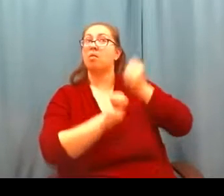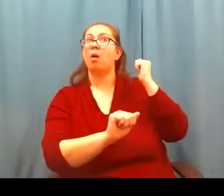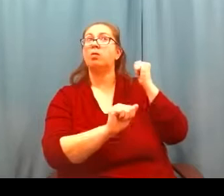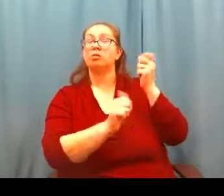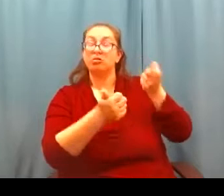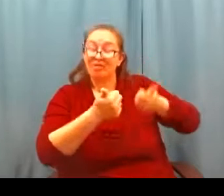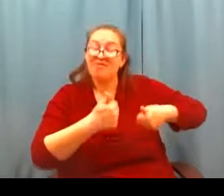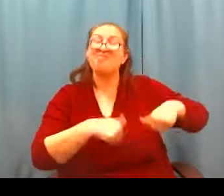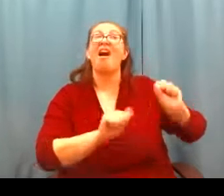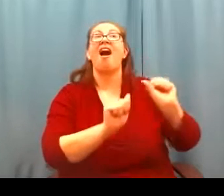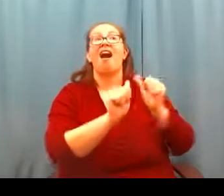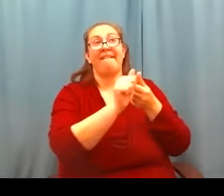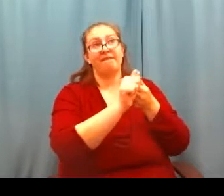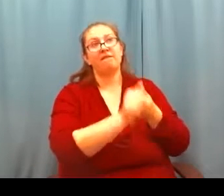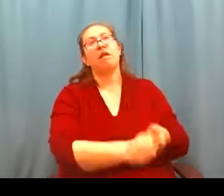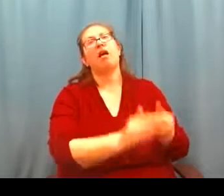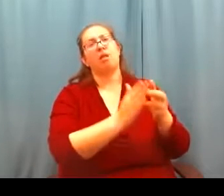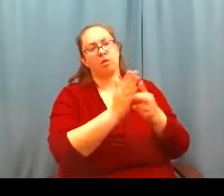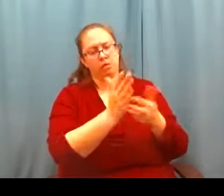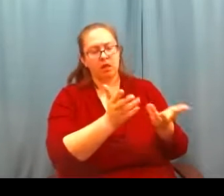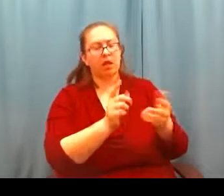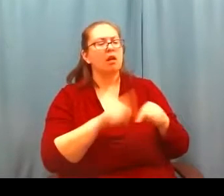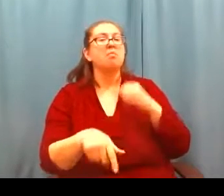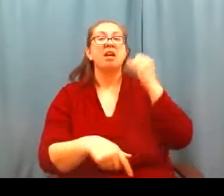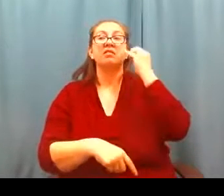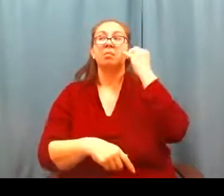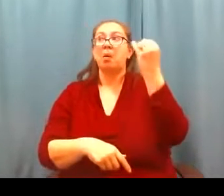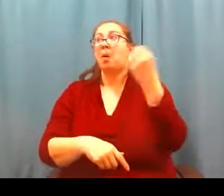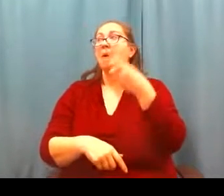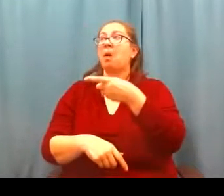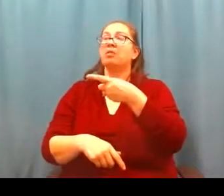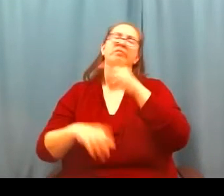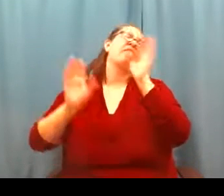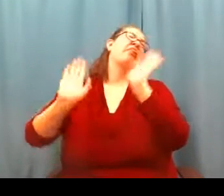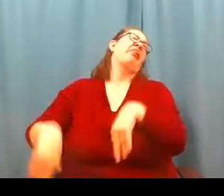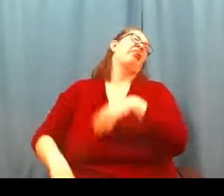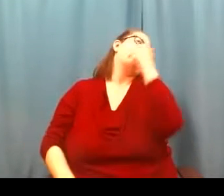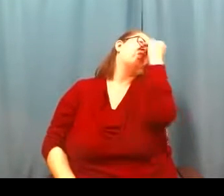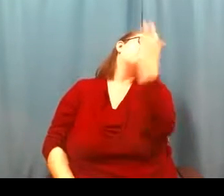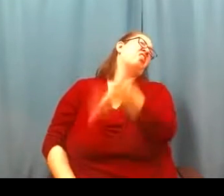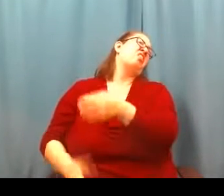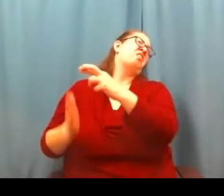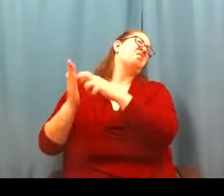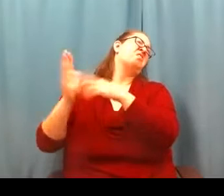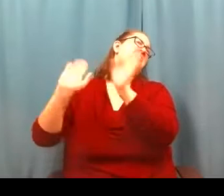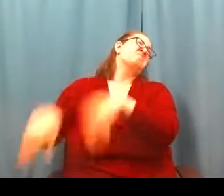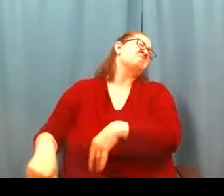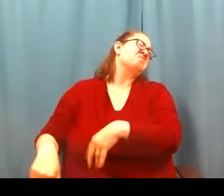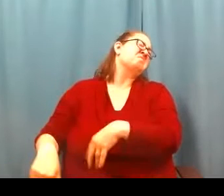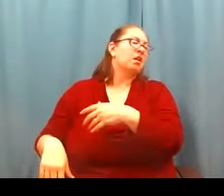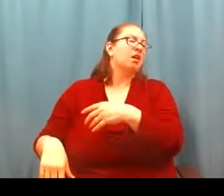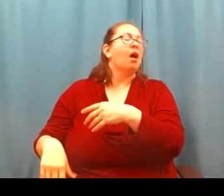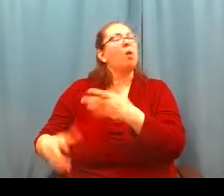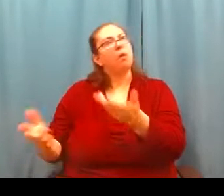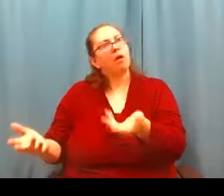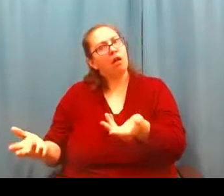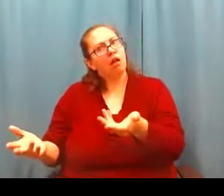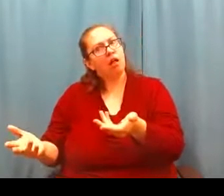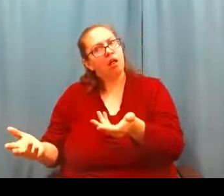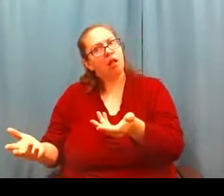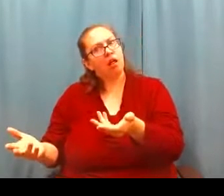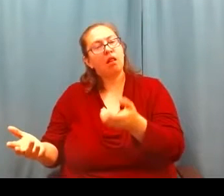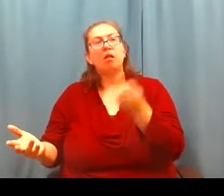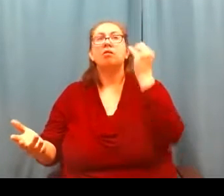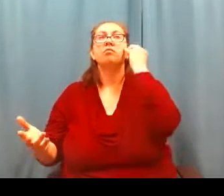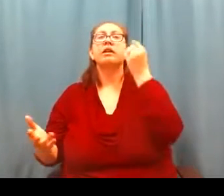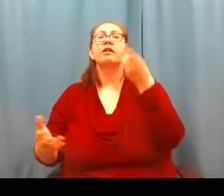the order. In the event that they're not, if you are a customer of a business, of course, if that business is not complying with the